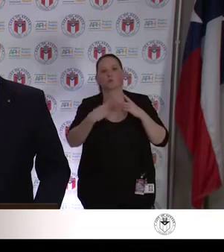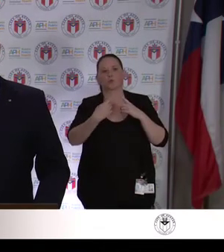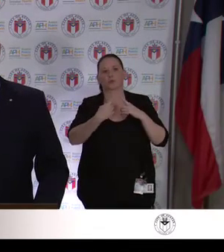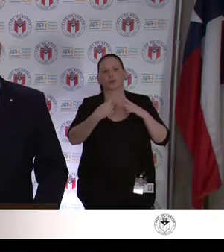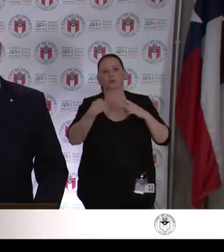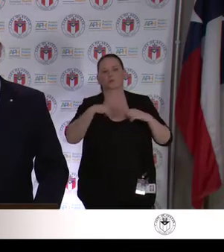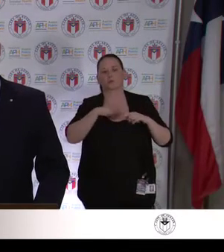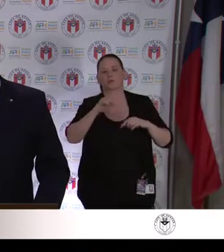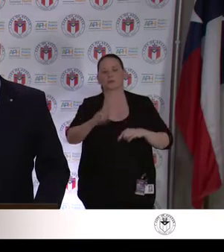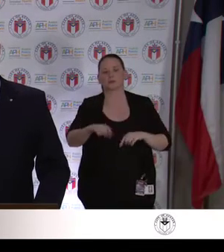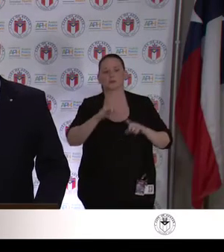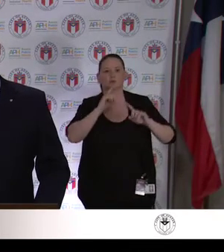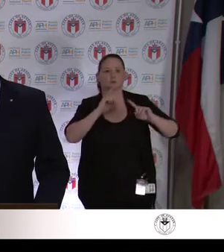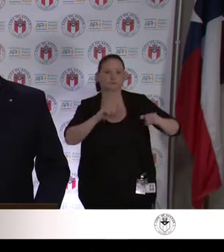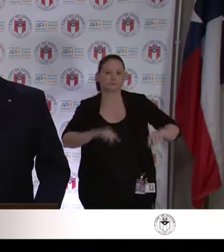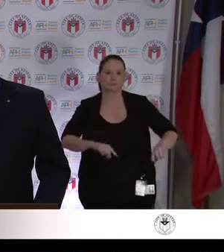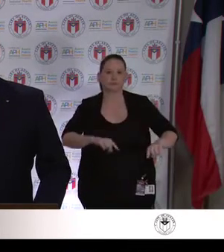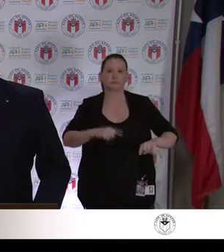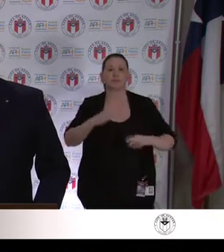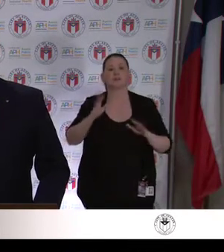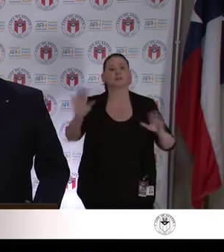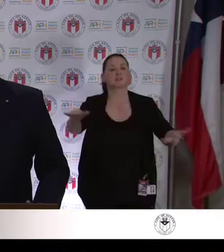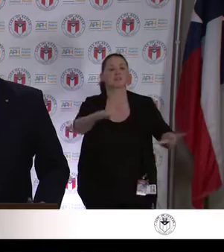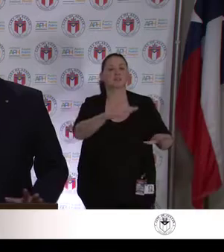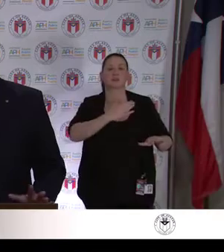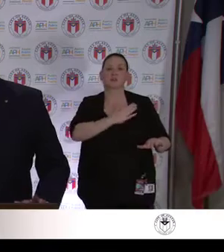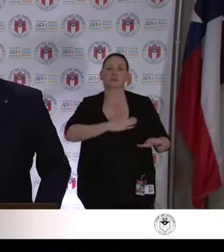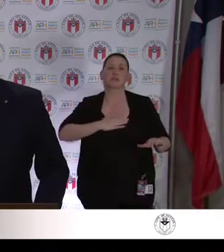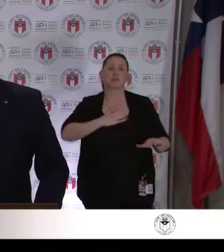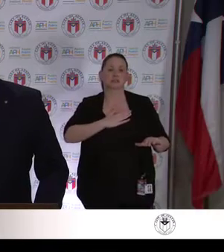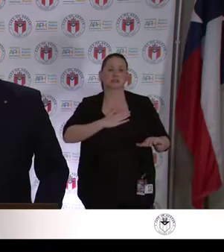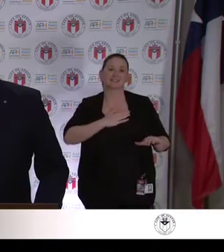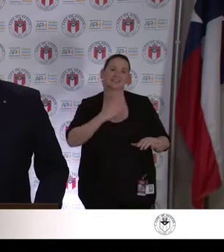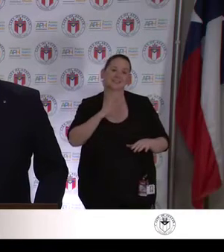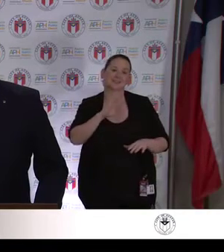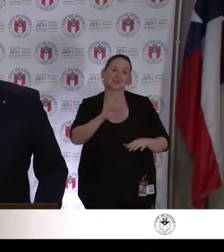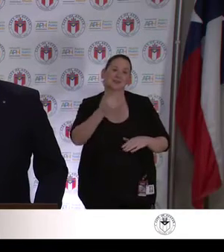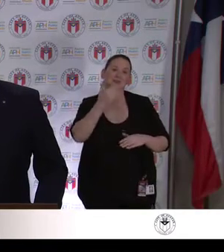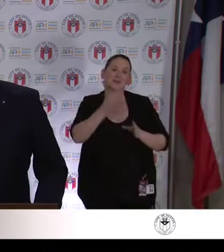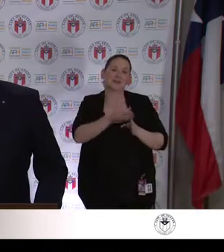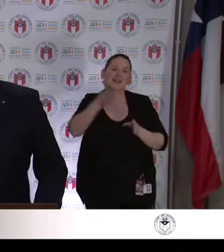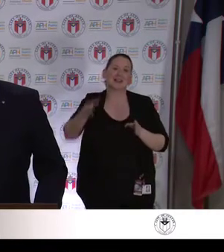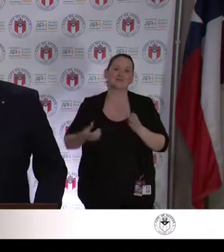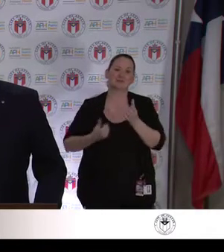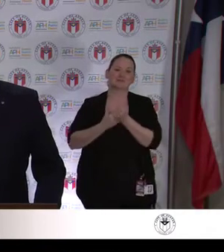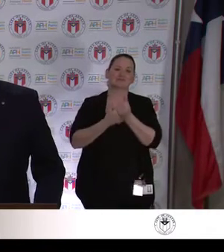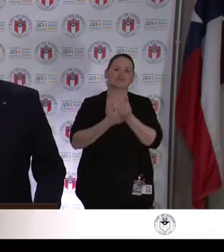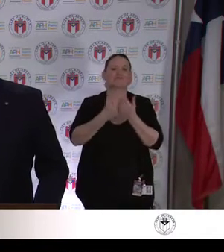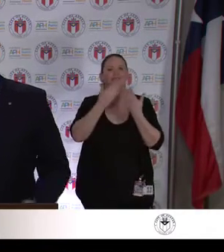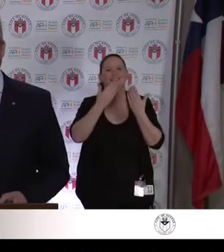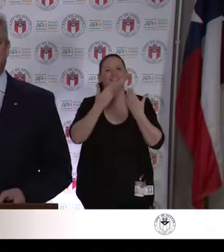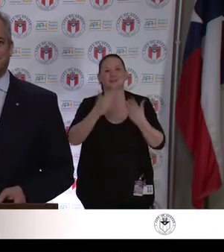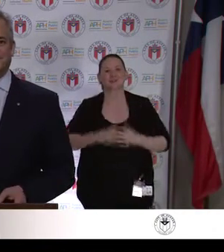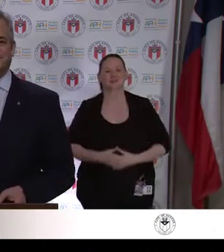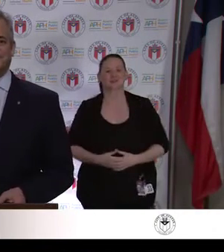be. Everybody, please be a good neighbor. That's what we need right now. Thank you.